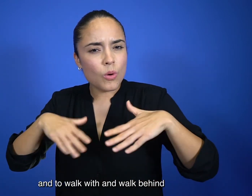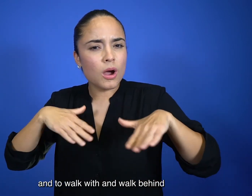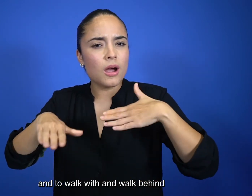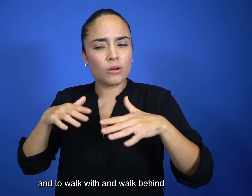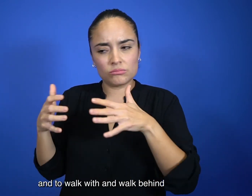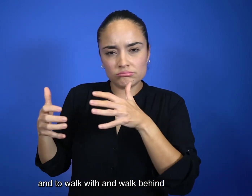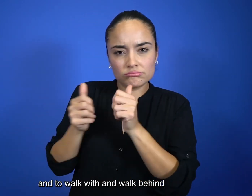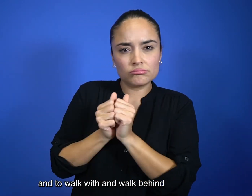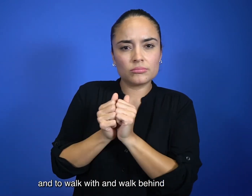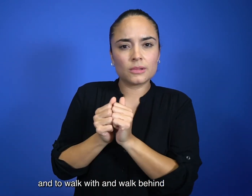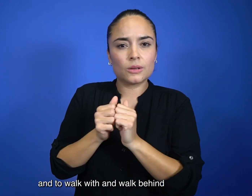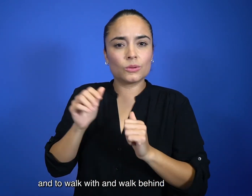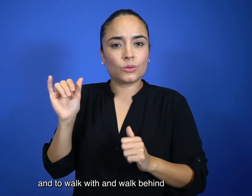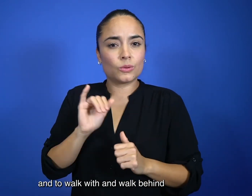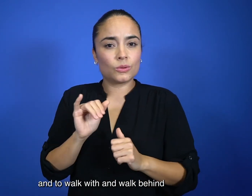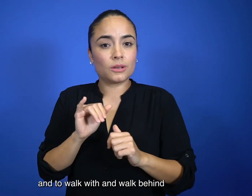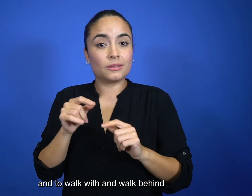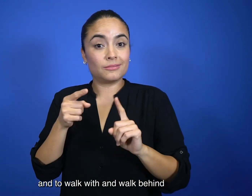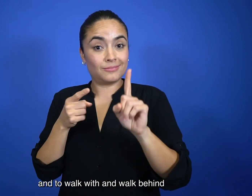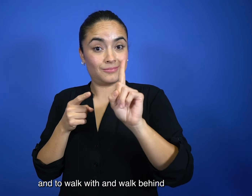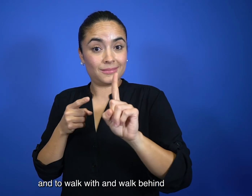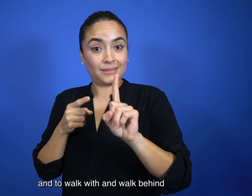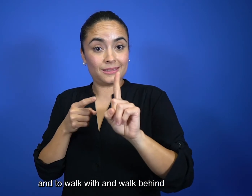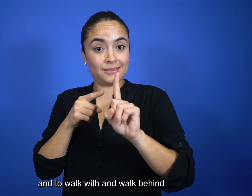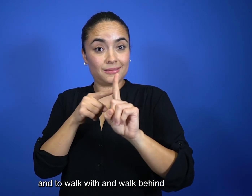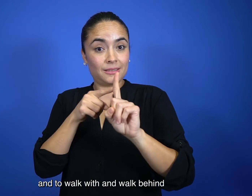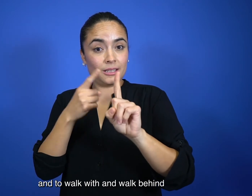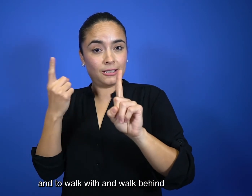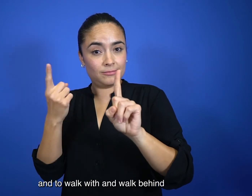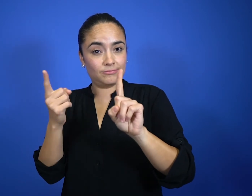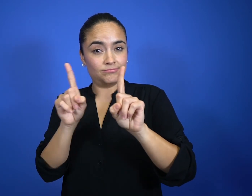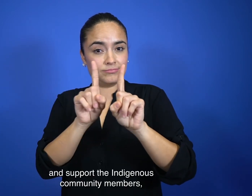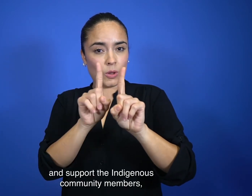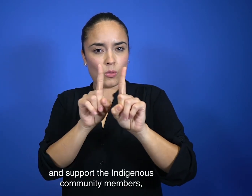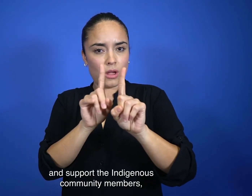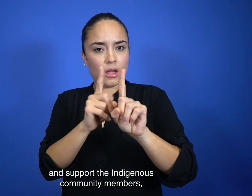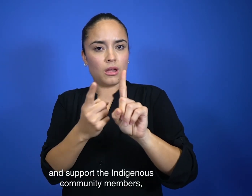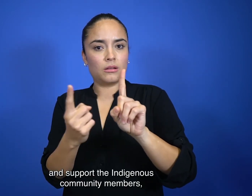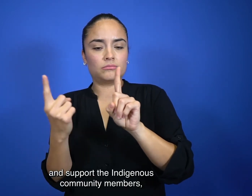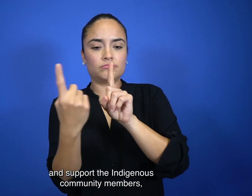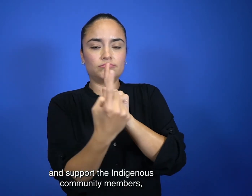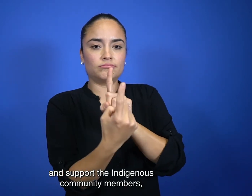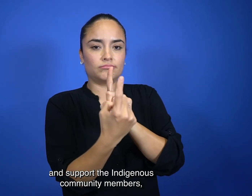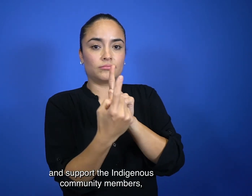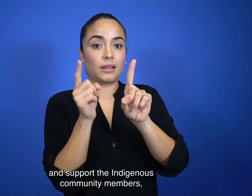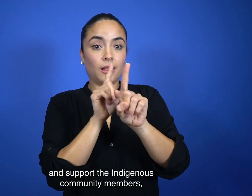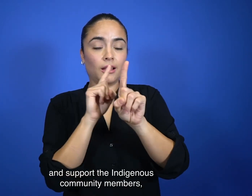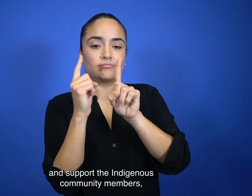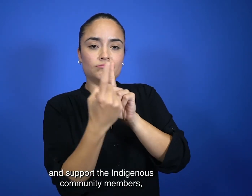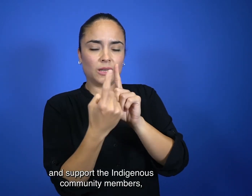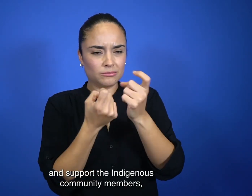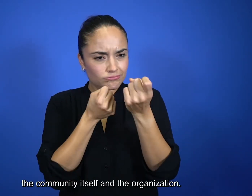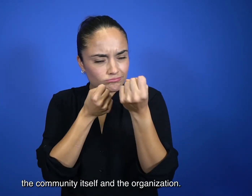and to walk with and walk behind and support the Indigenous community members, the